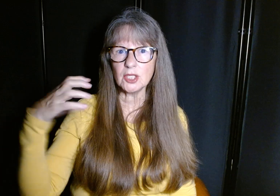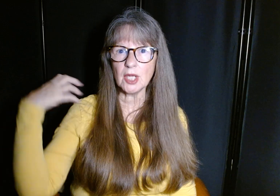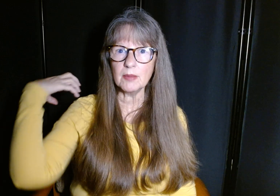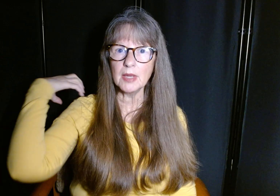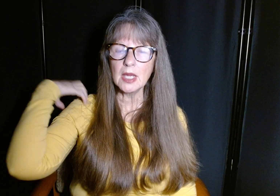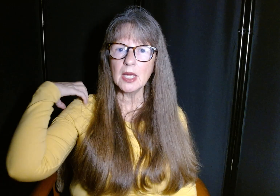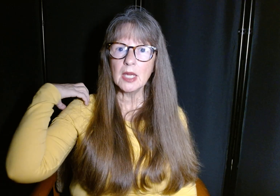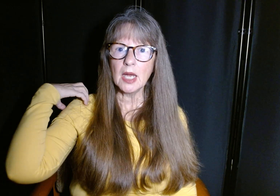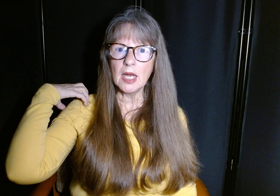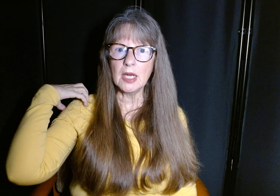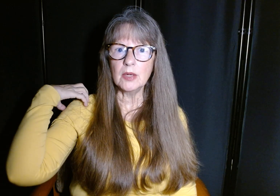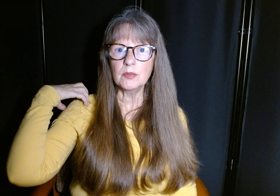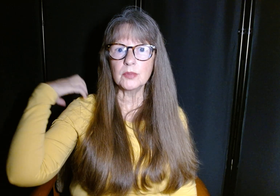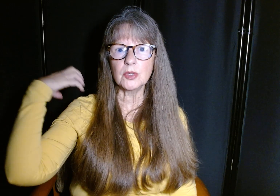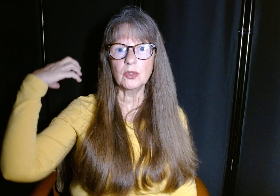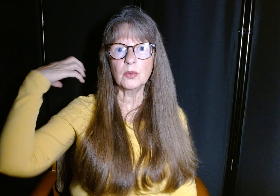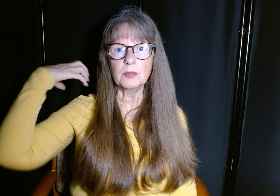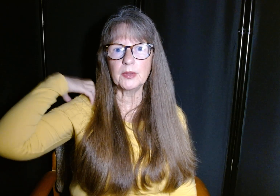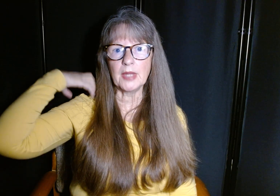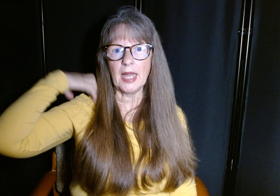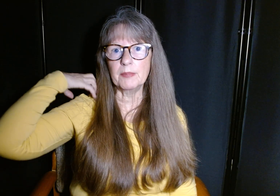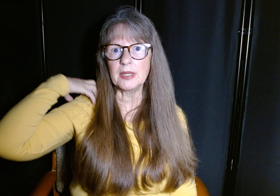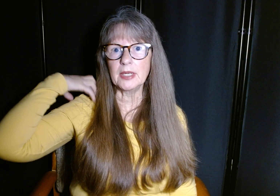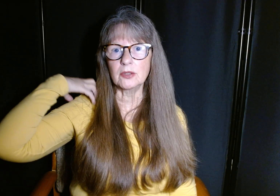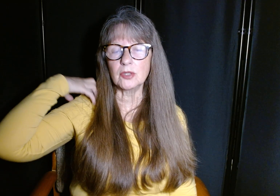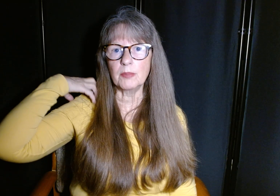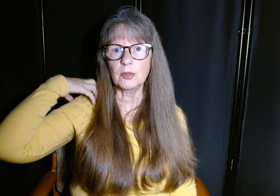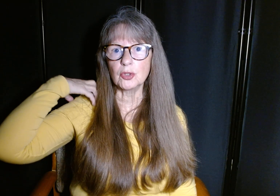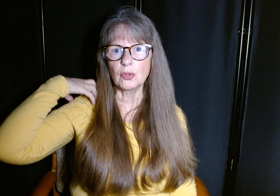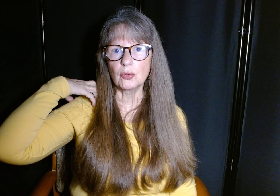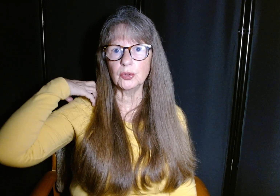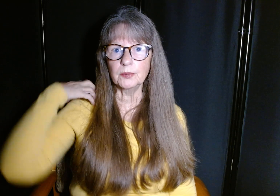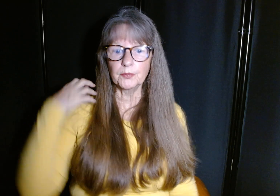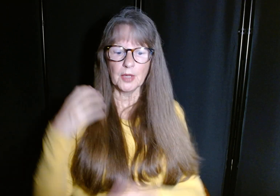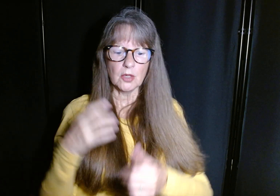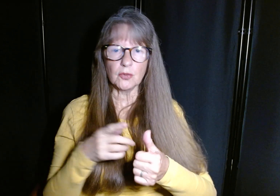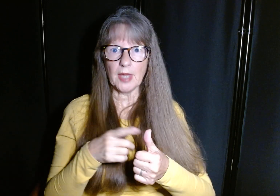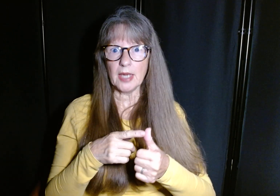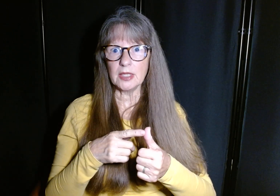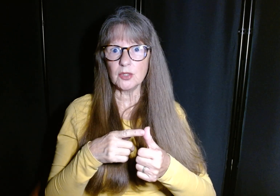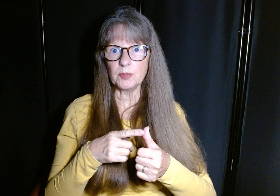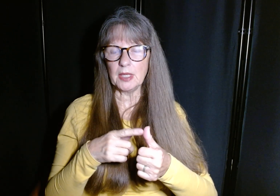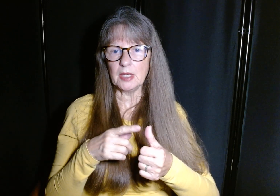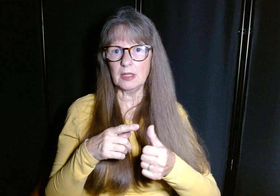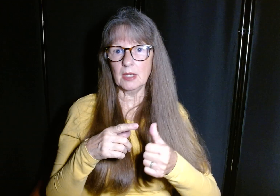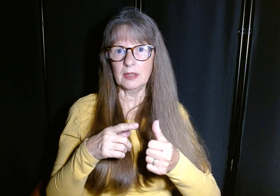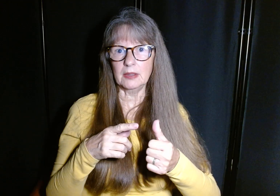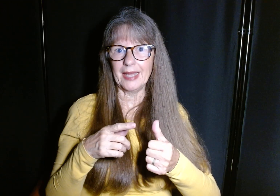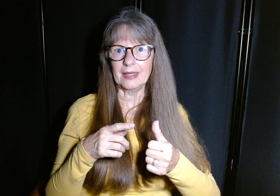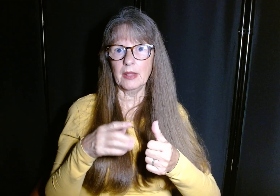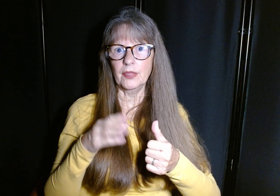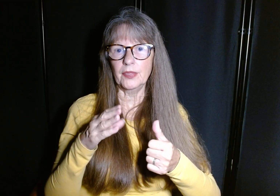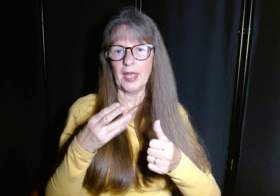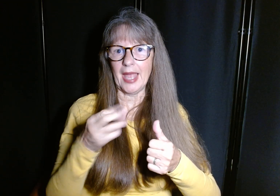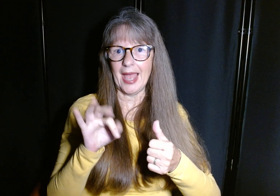handshake. So you would put that ampulate on top of your shoulder. So that is being like the